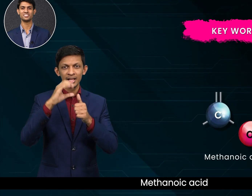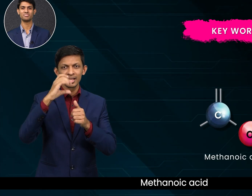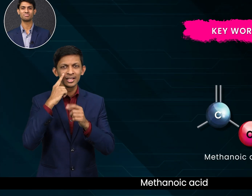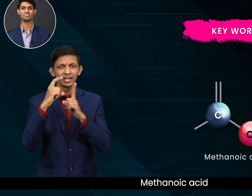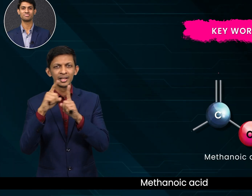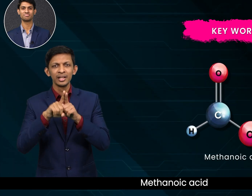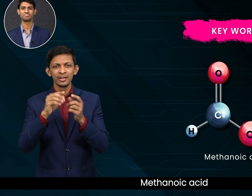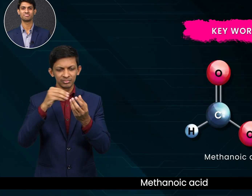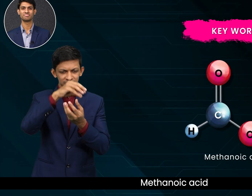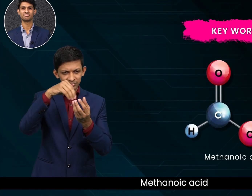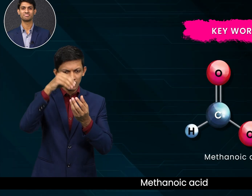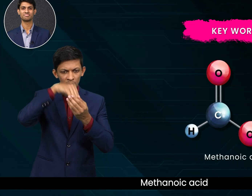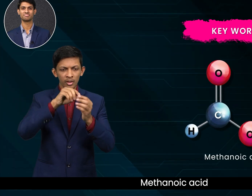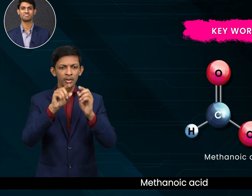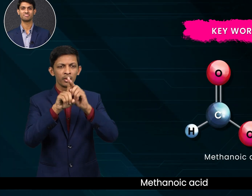methanoic acid.